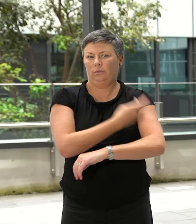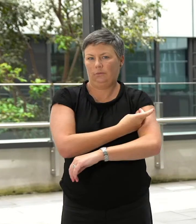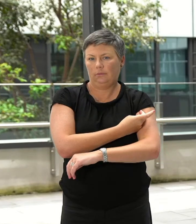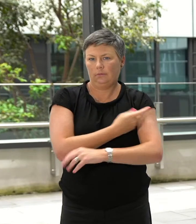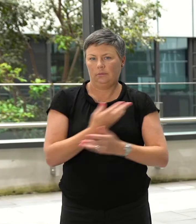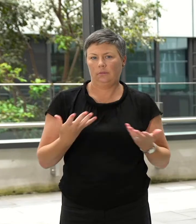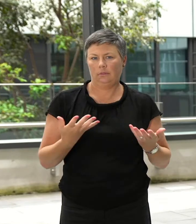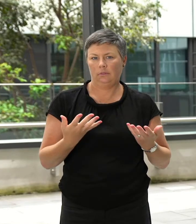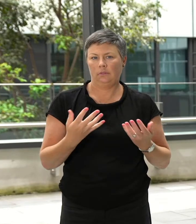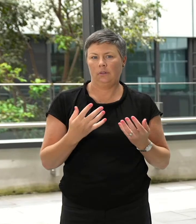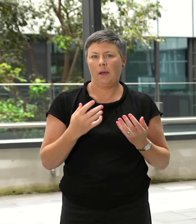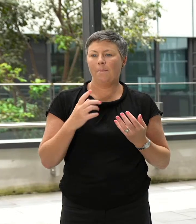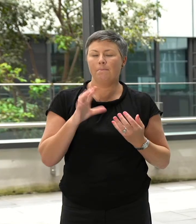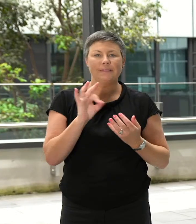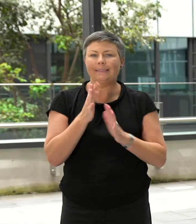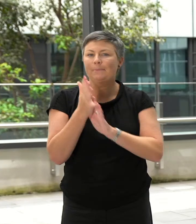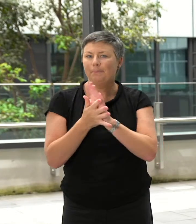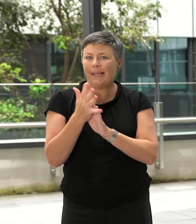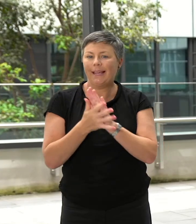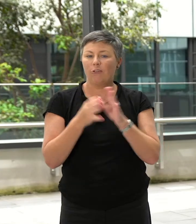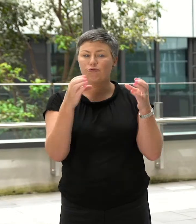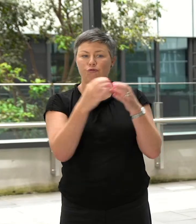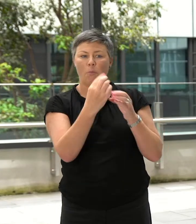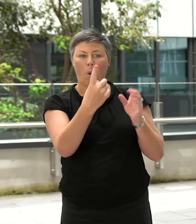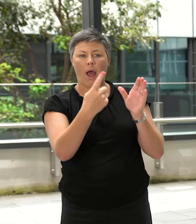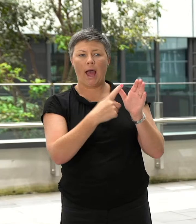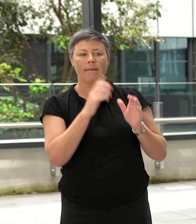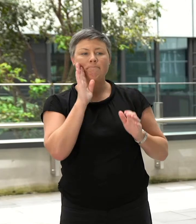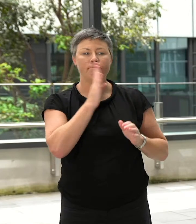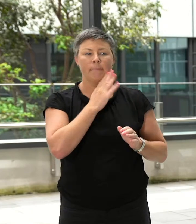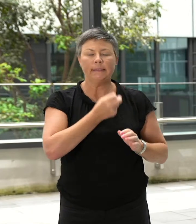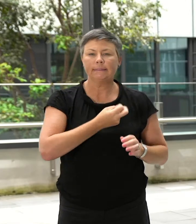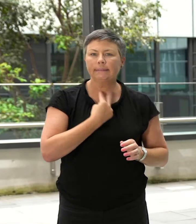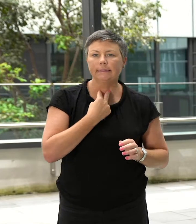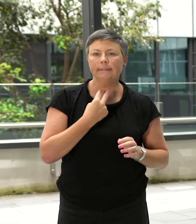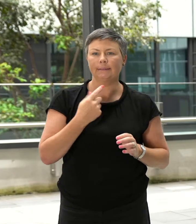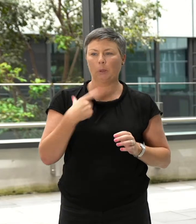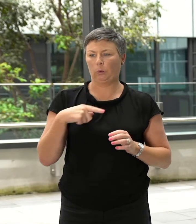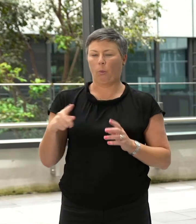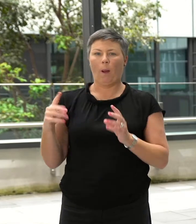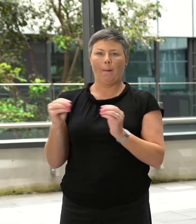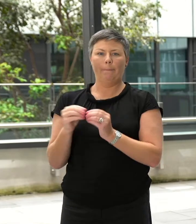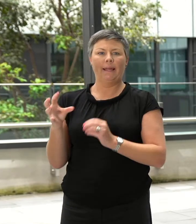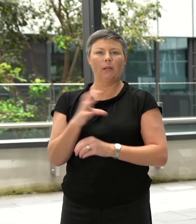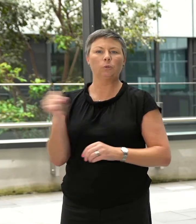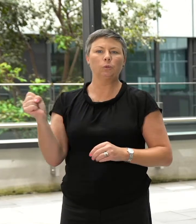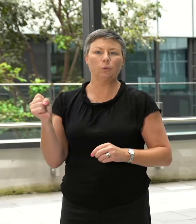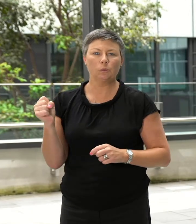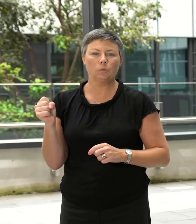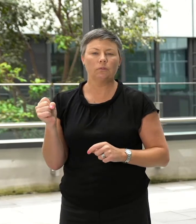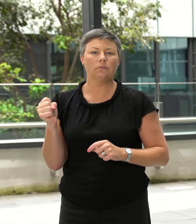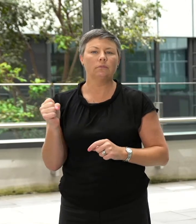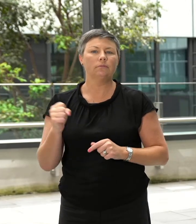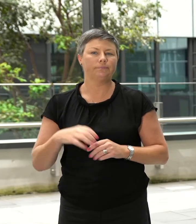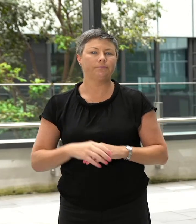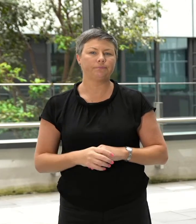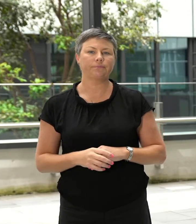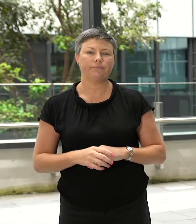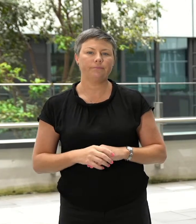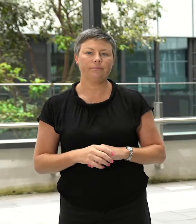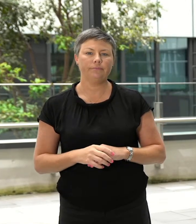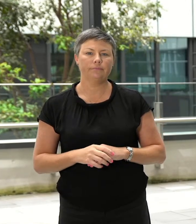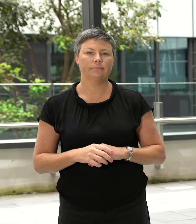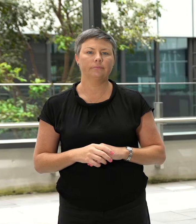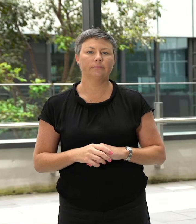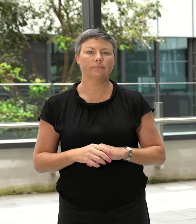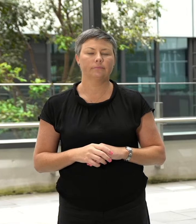1A is missing out or having their booking cancelled to give it to someone else. They're all